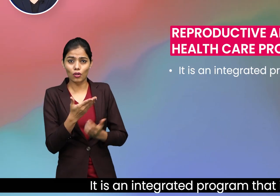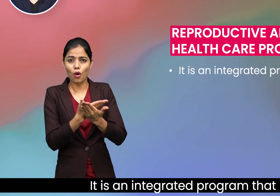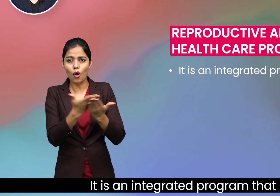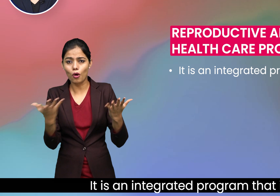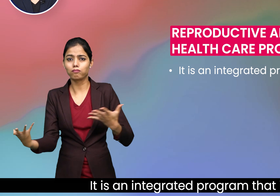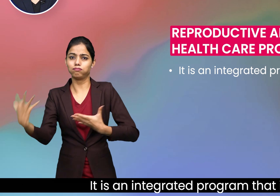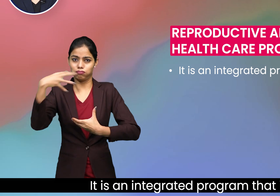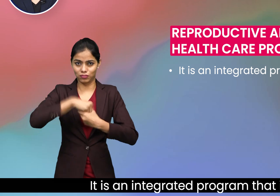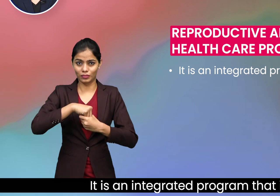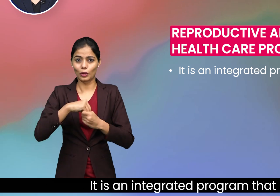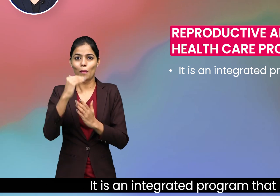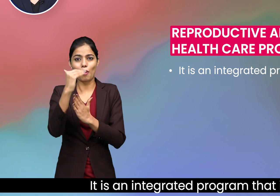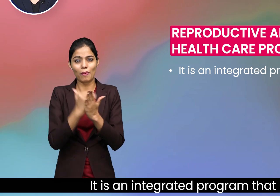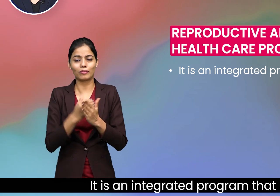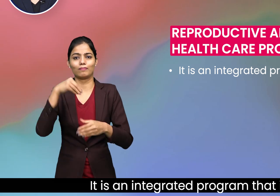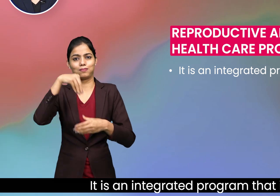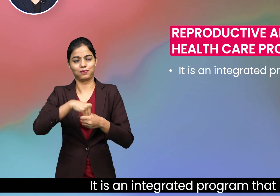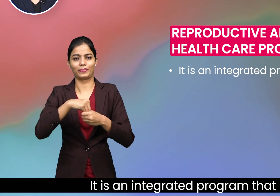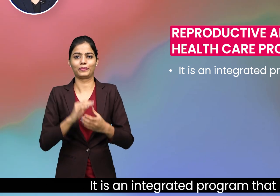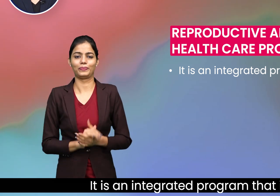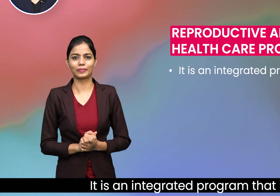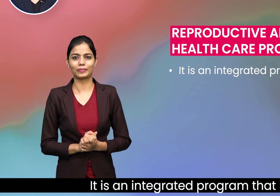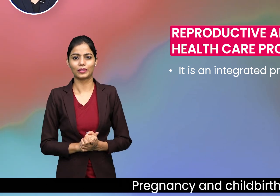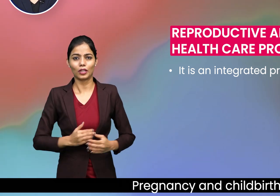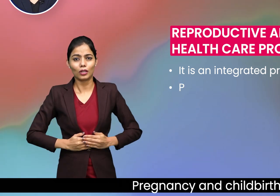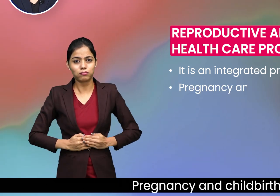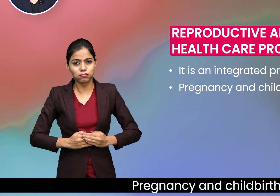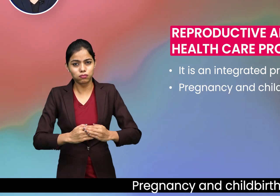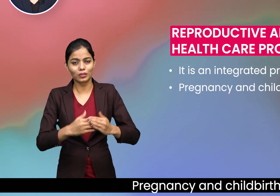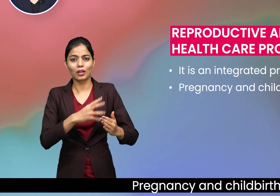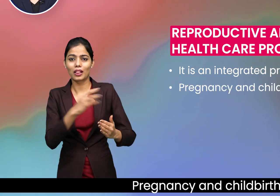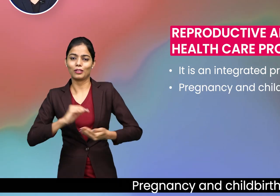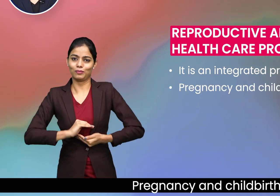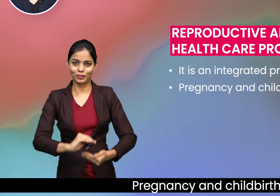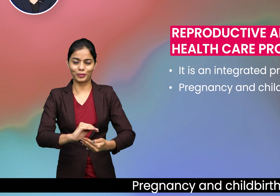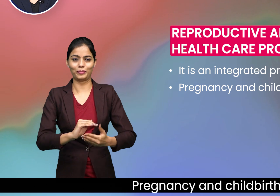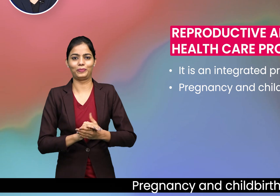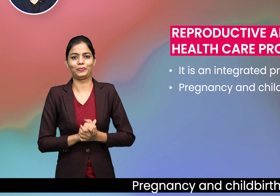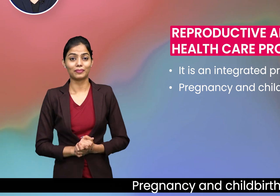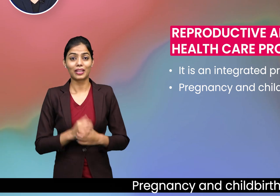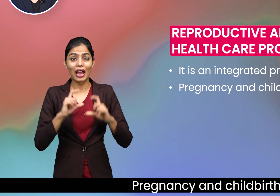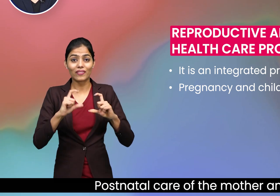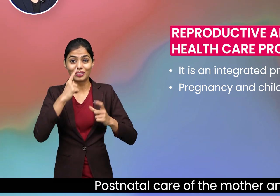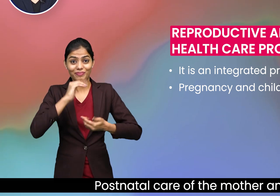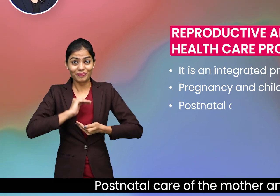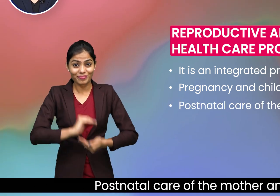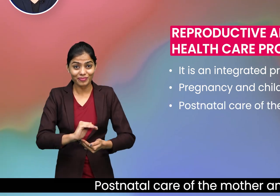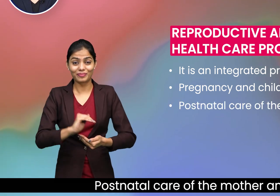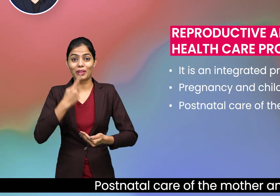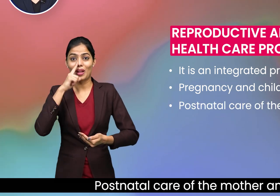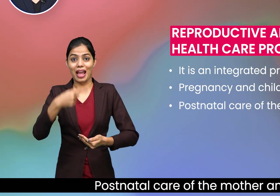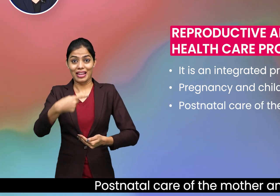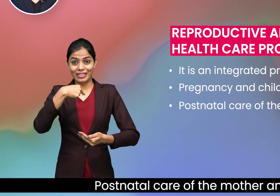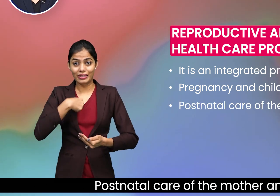an integrated program that includes pregnancy and childbirth, postnatal